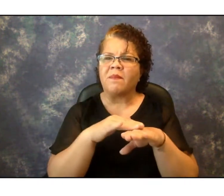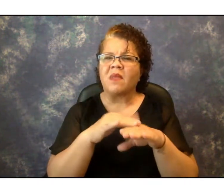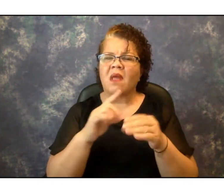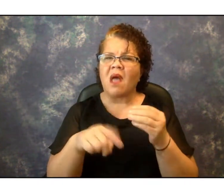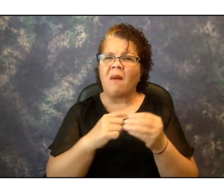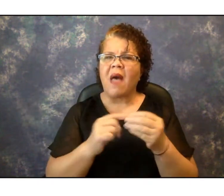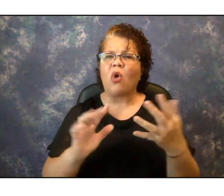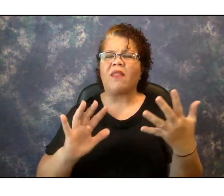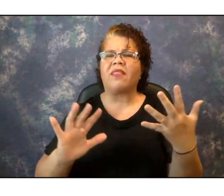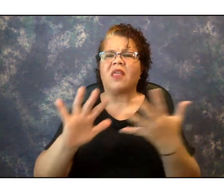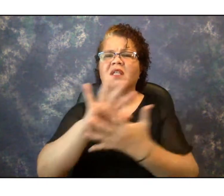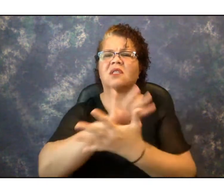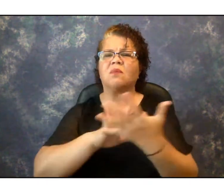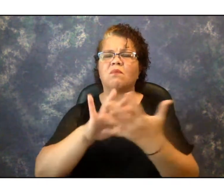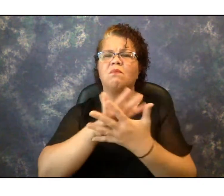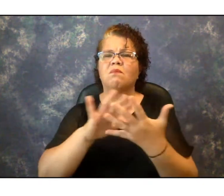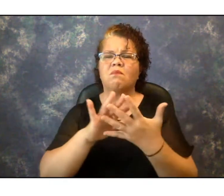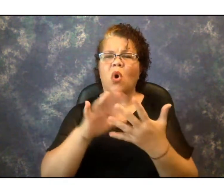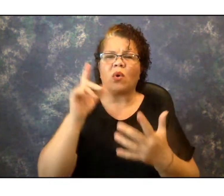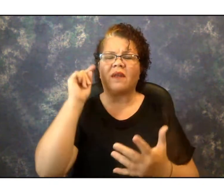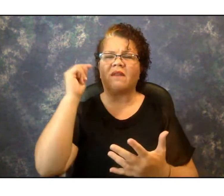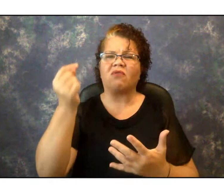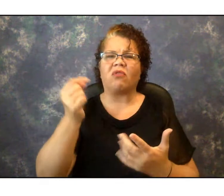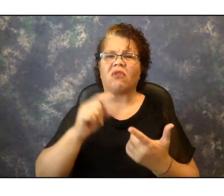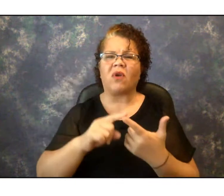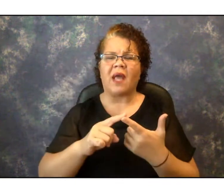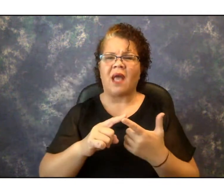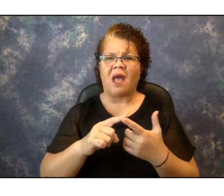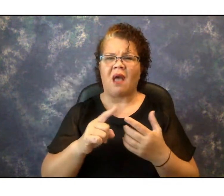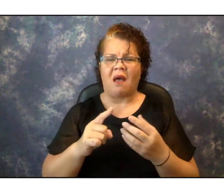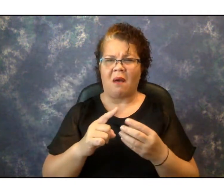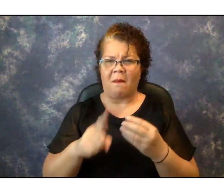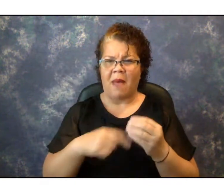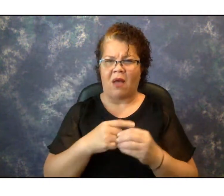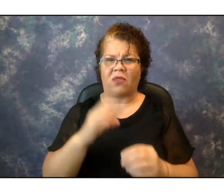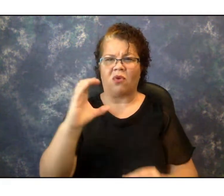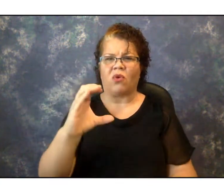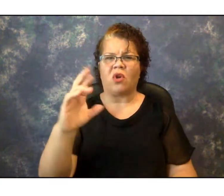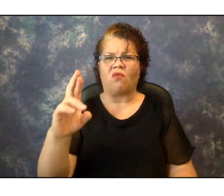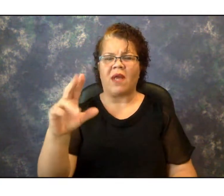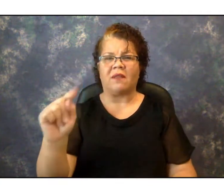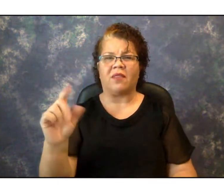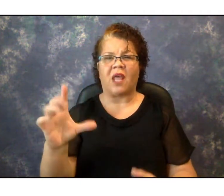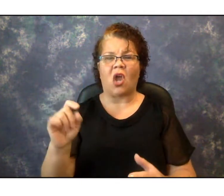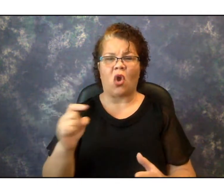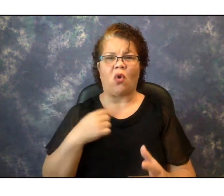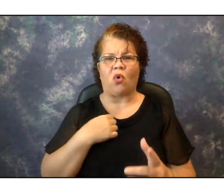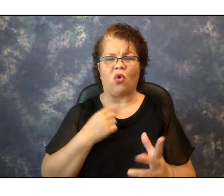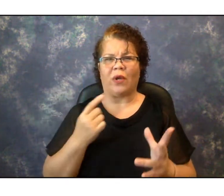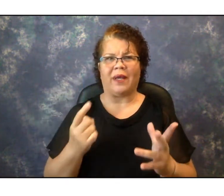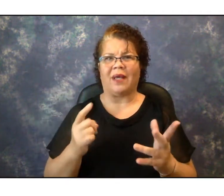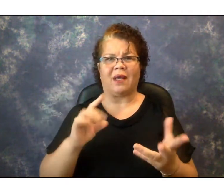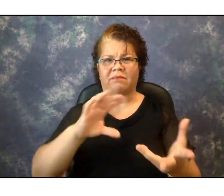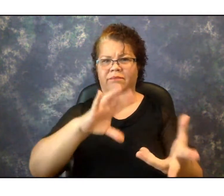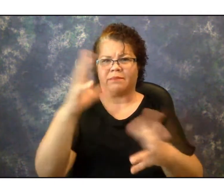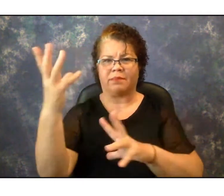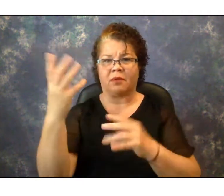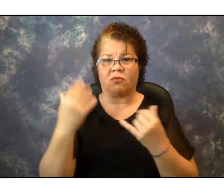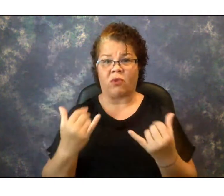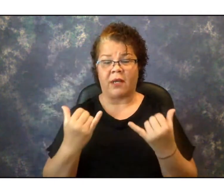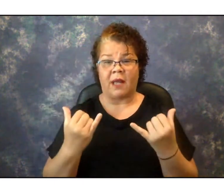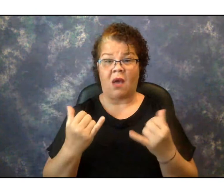critical race theory brouhaha right now. But if you could also focus us